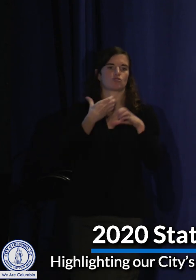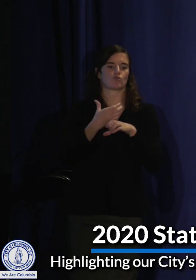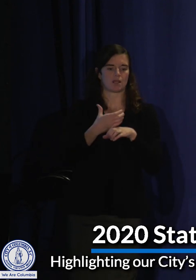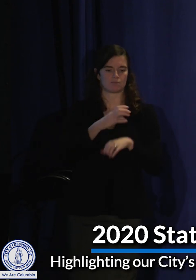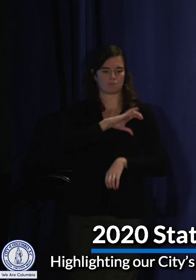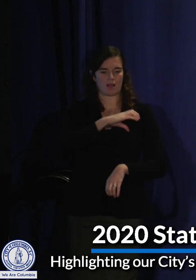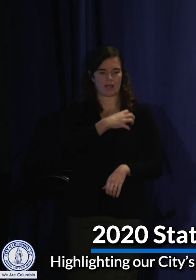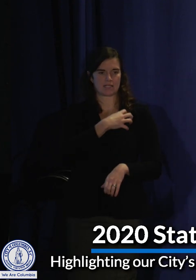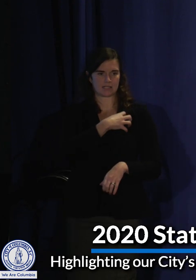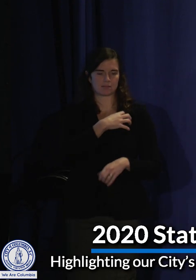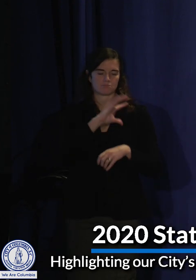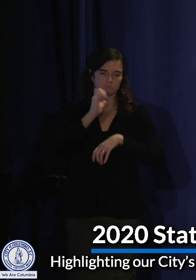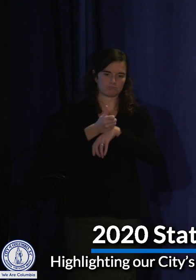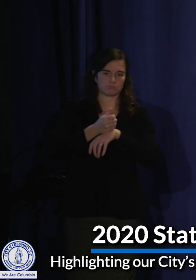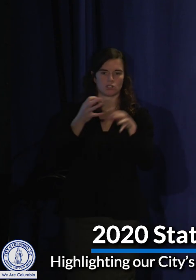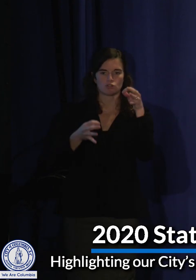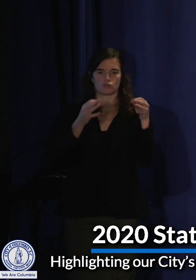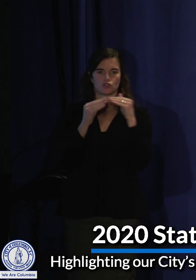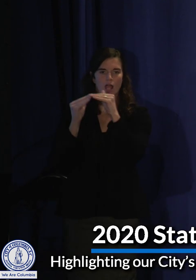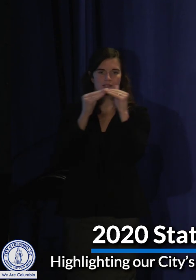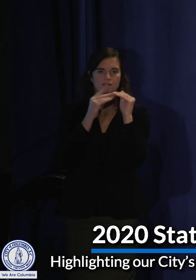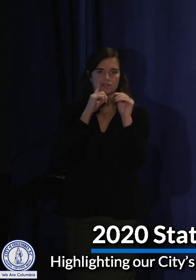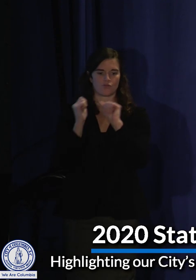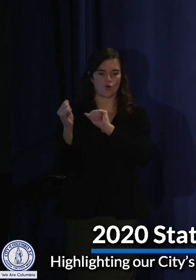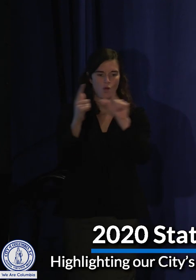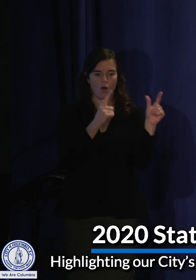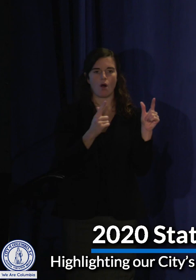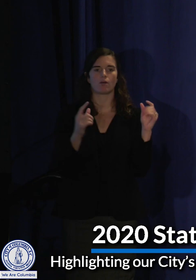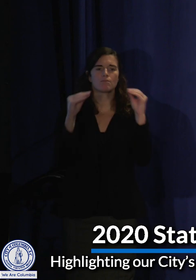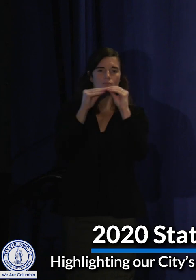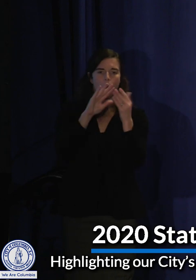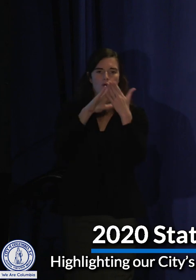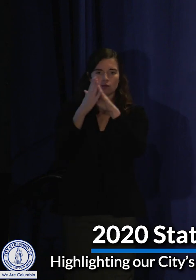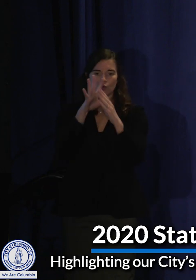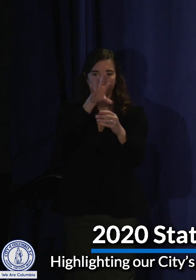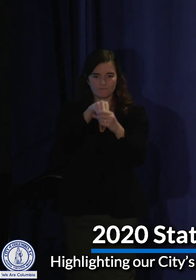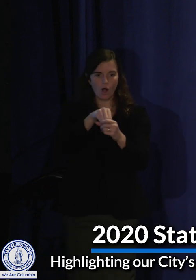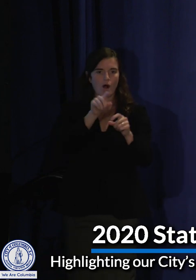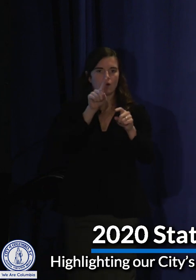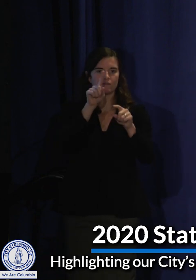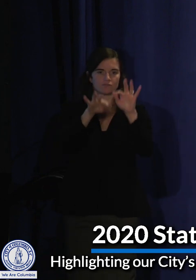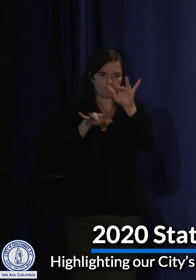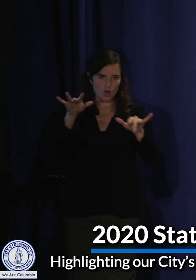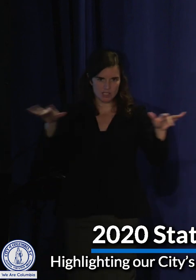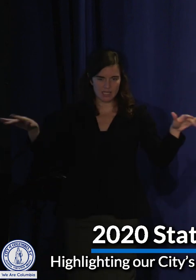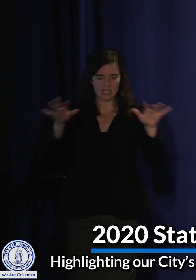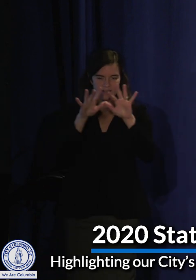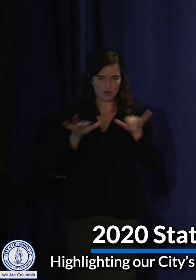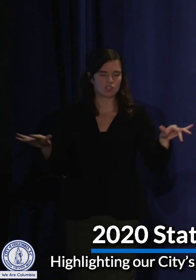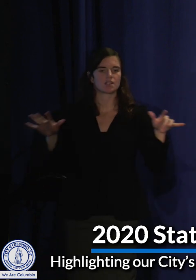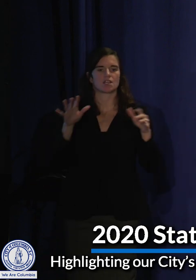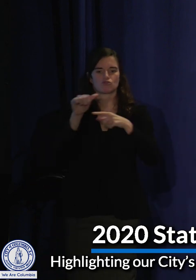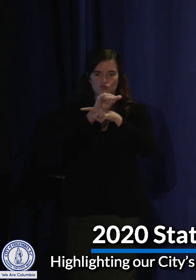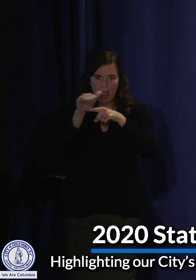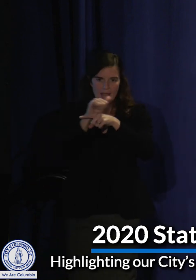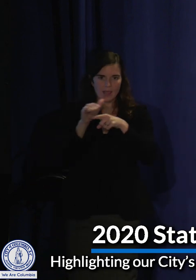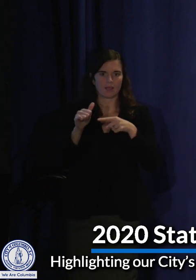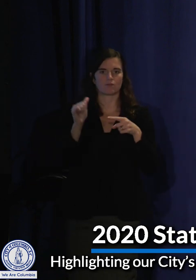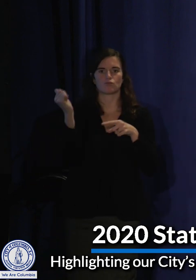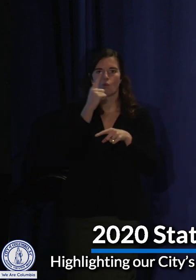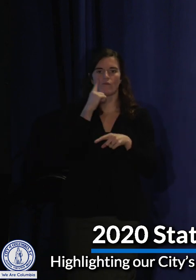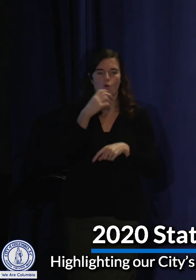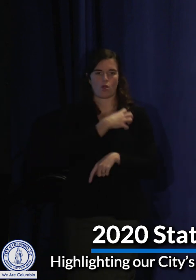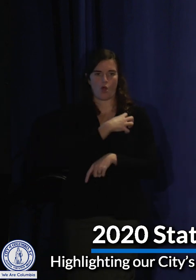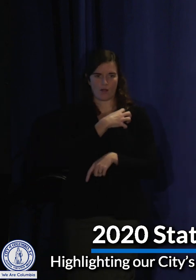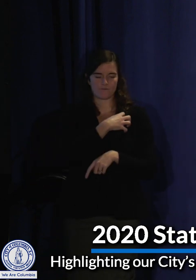establishing the Justice for All initiative, for greater community engagement, diversity, training, and accountability for law enforcement. Together,